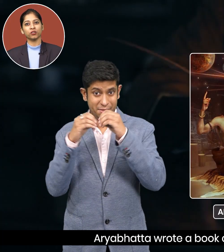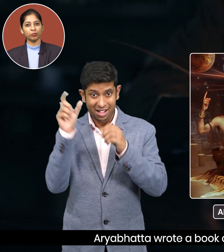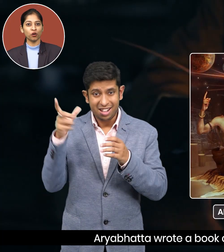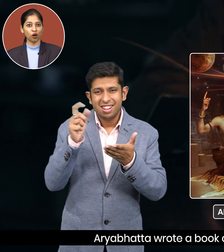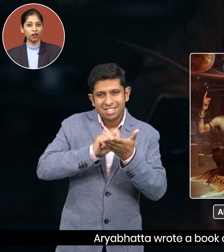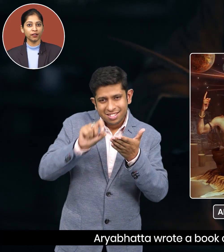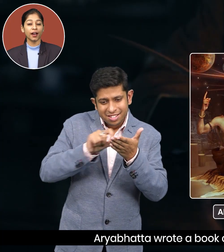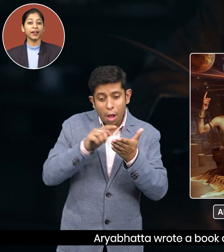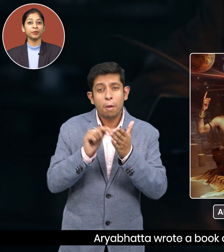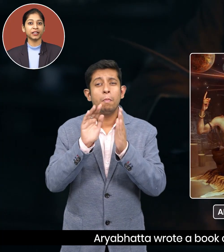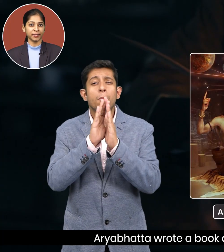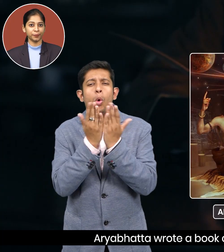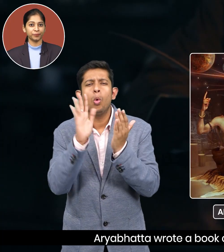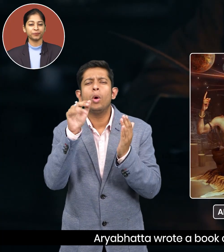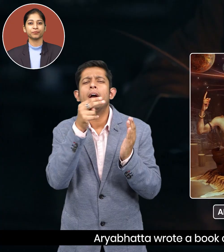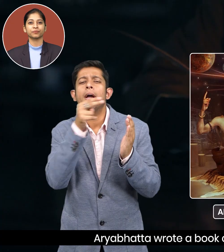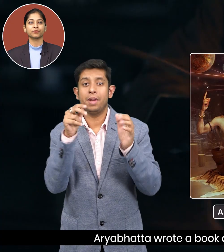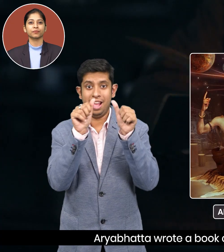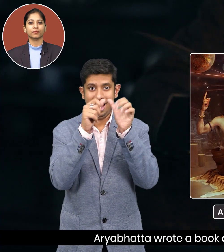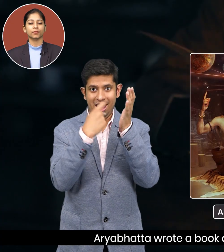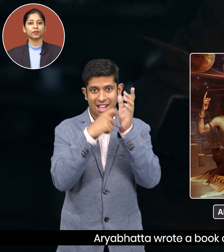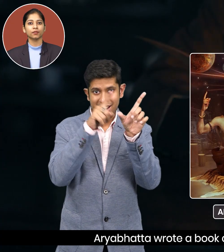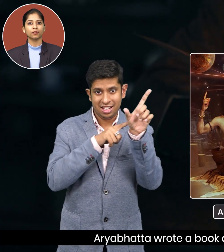Aryabhatta wrote a book called Aryabhattiyam.